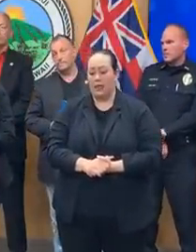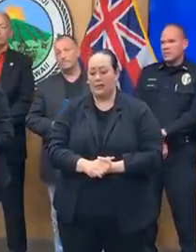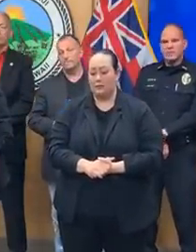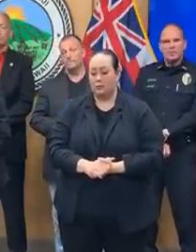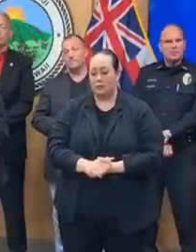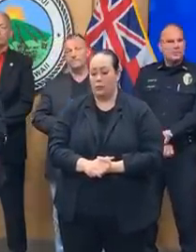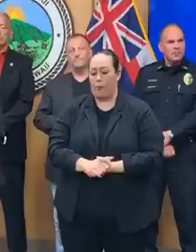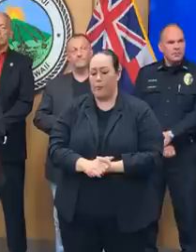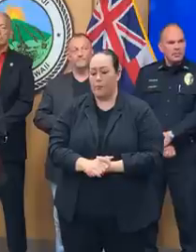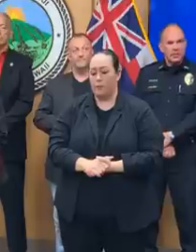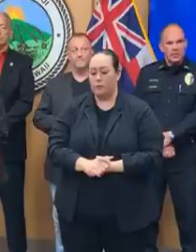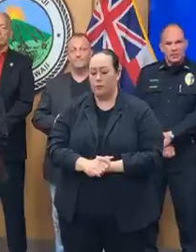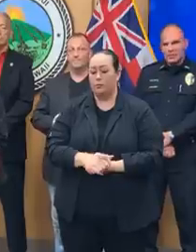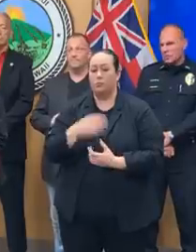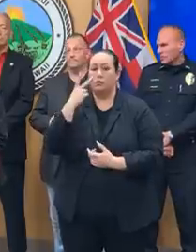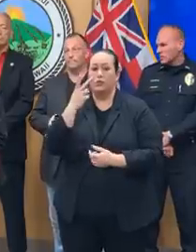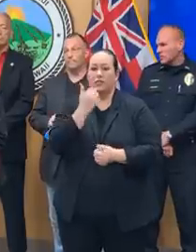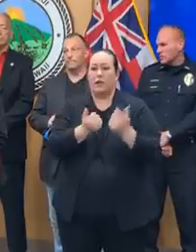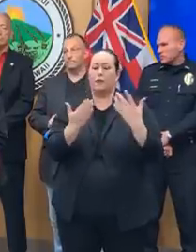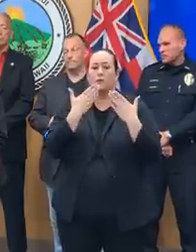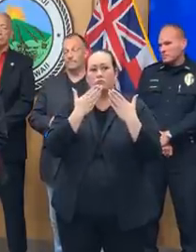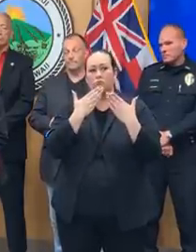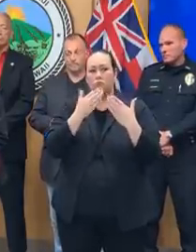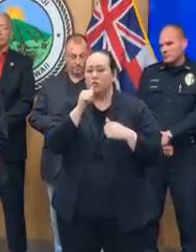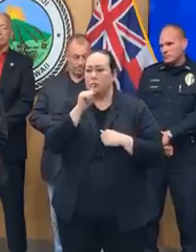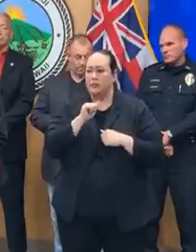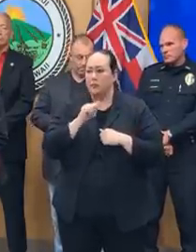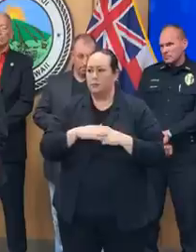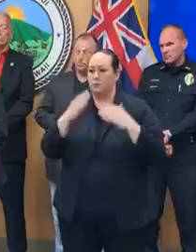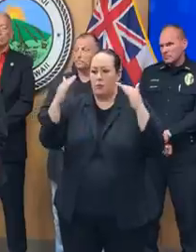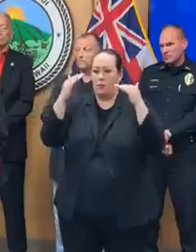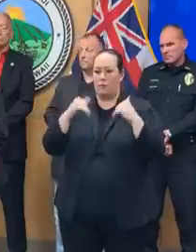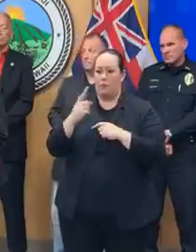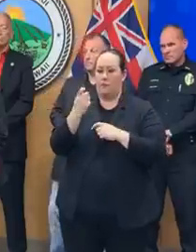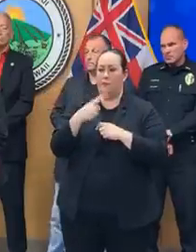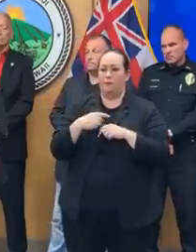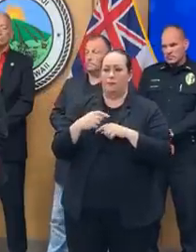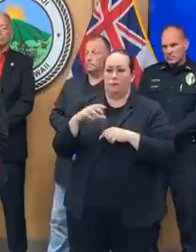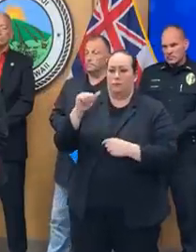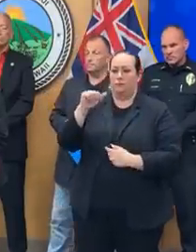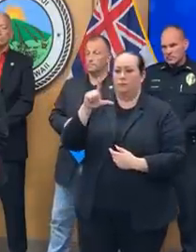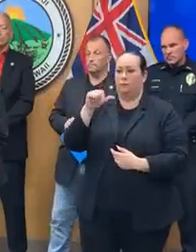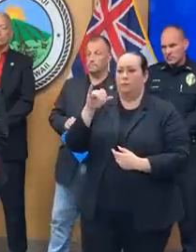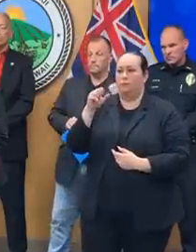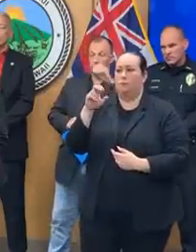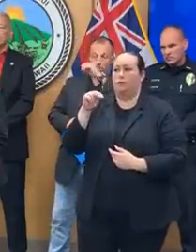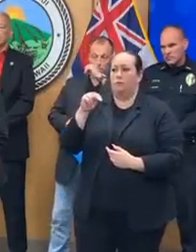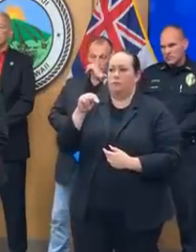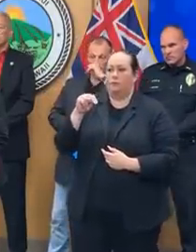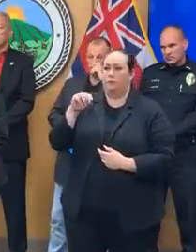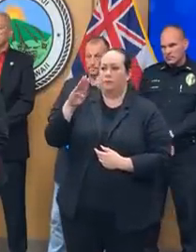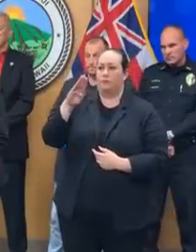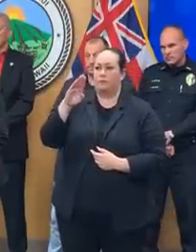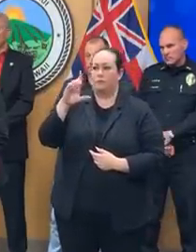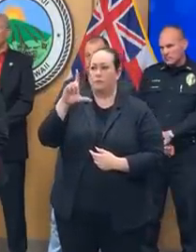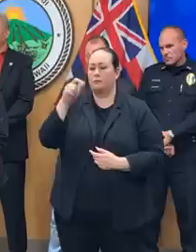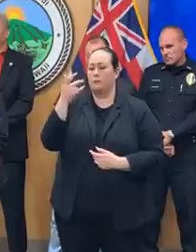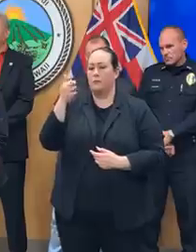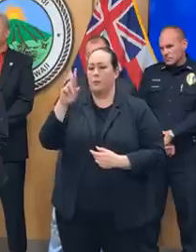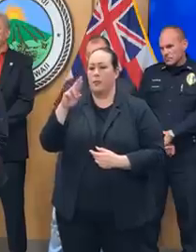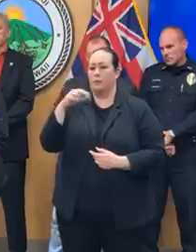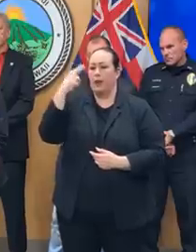I see everyone, I promise. Thank you for your patience. This next question comes from Allison Blair with Hawaii News Now. Can you tell